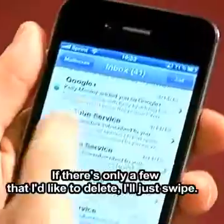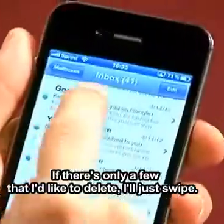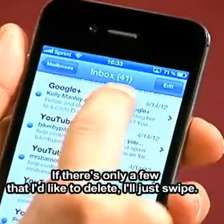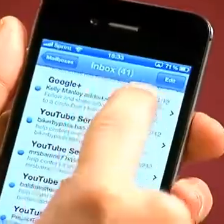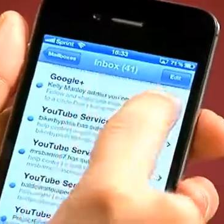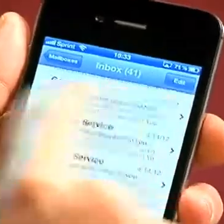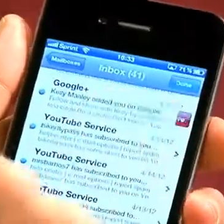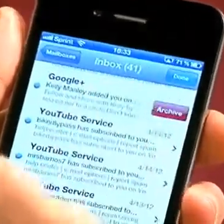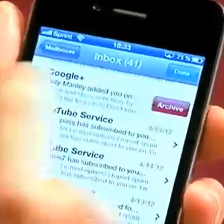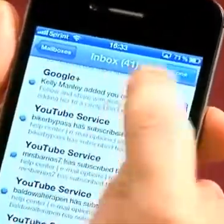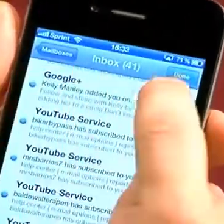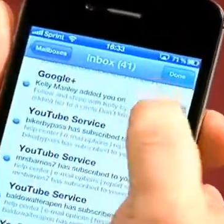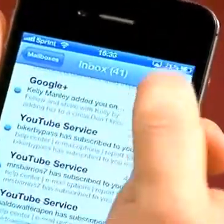swipe.